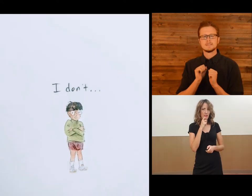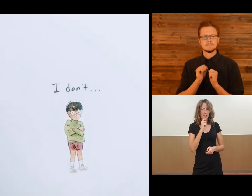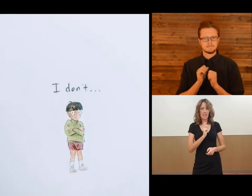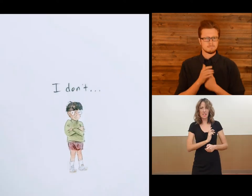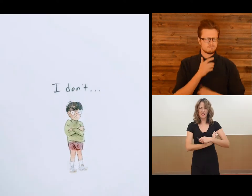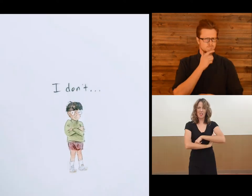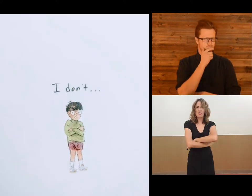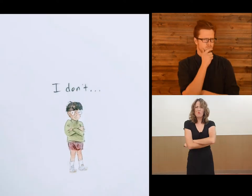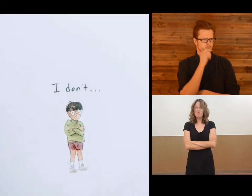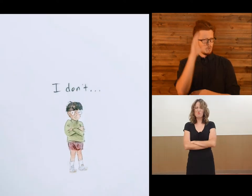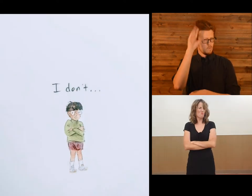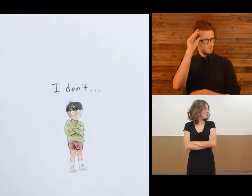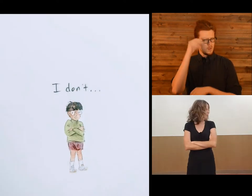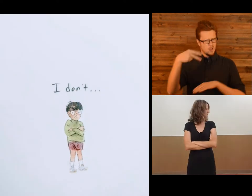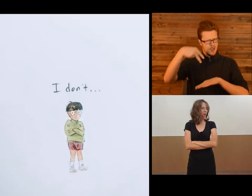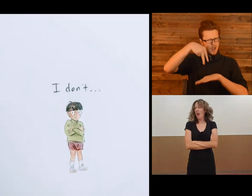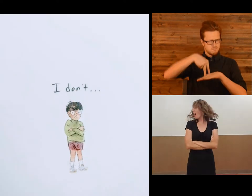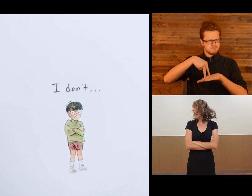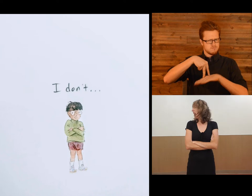And this kid says,